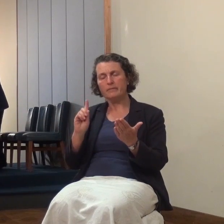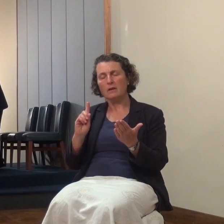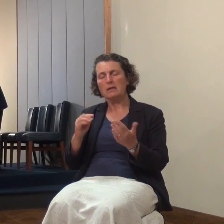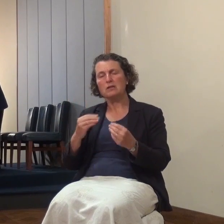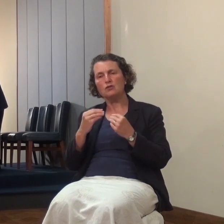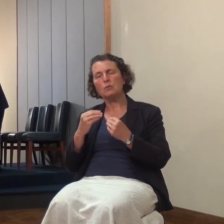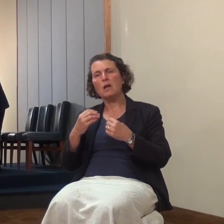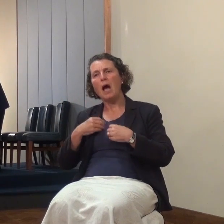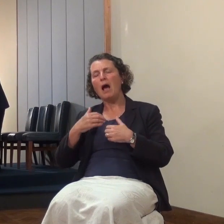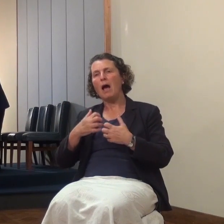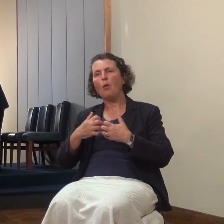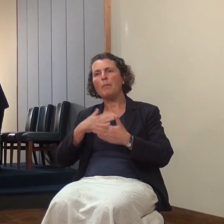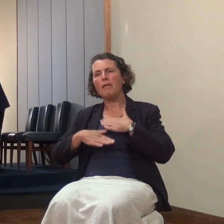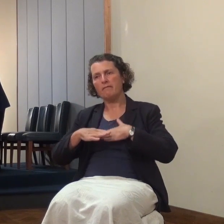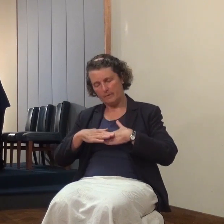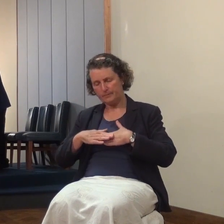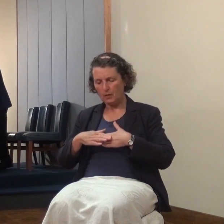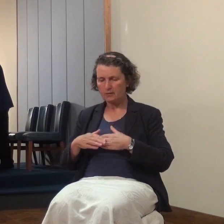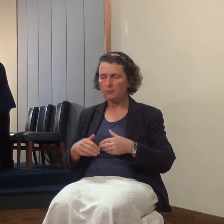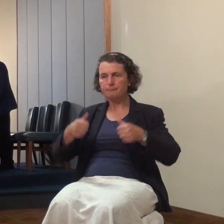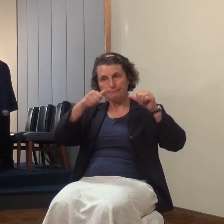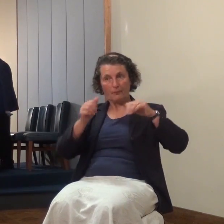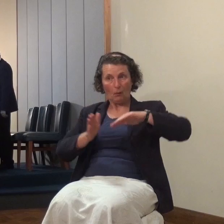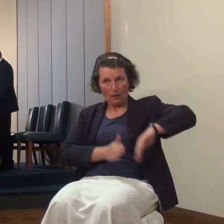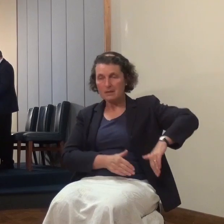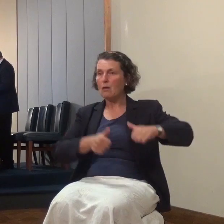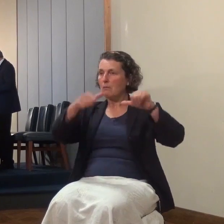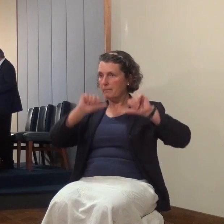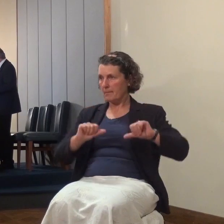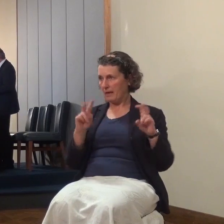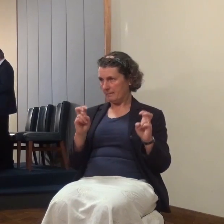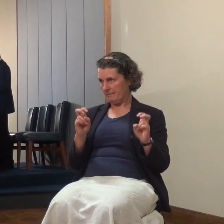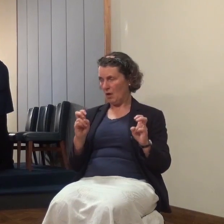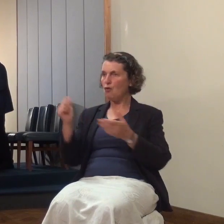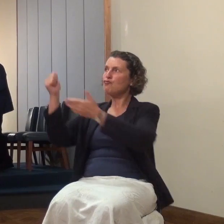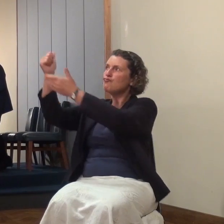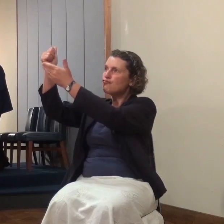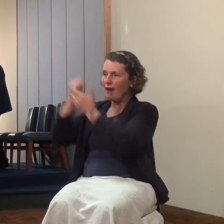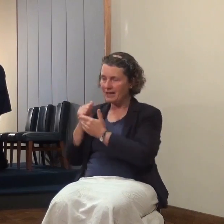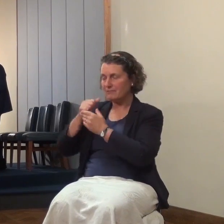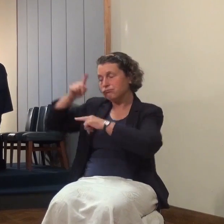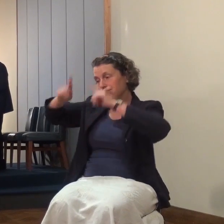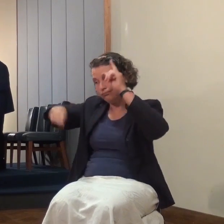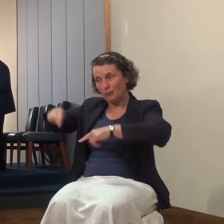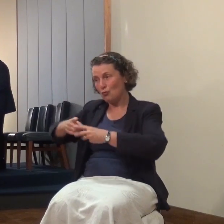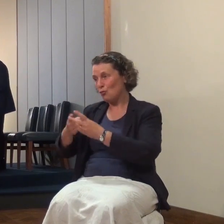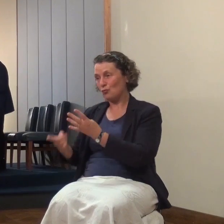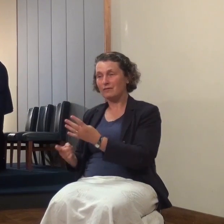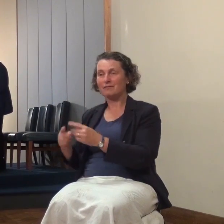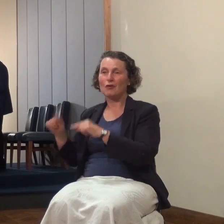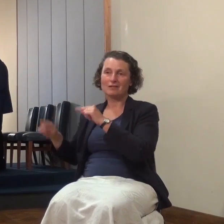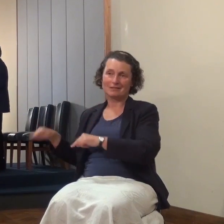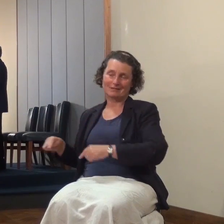variety. Grace in all its variety. When the Lord promised Paul that his grace would be sufficient for